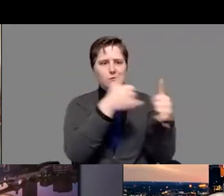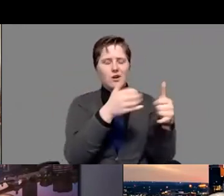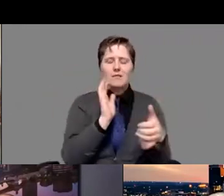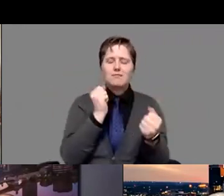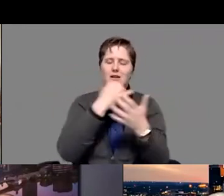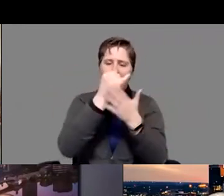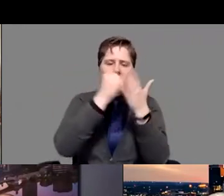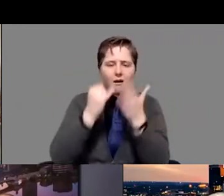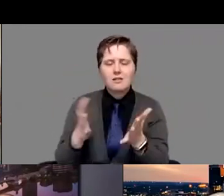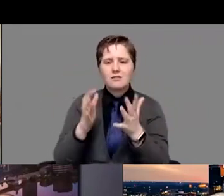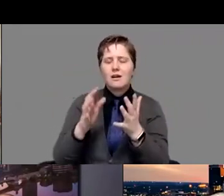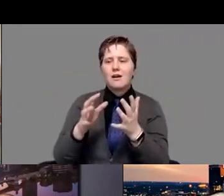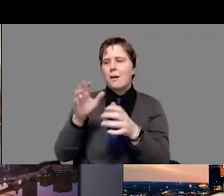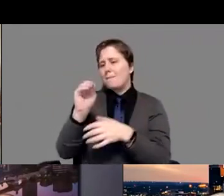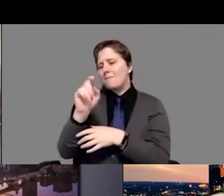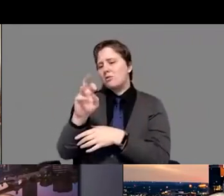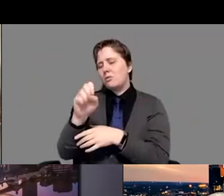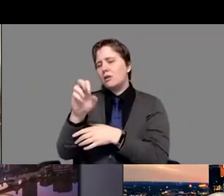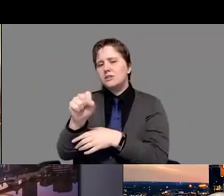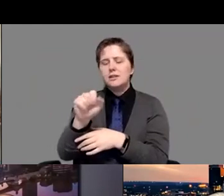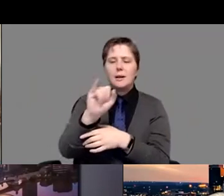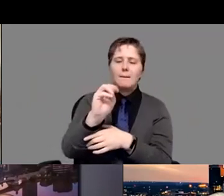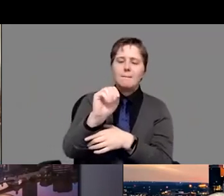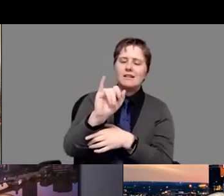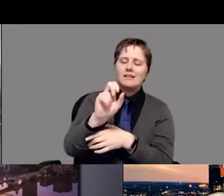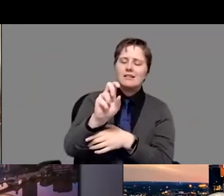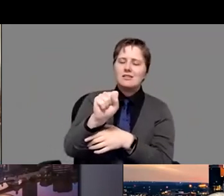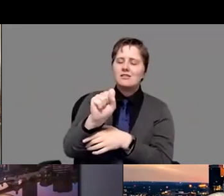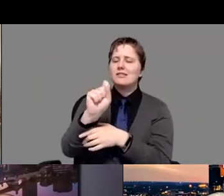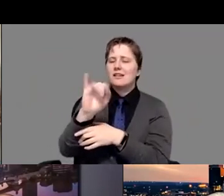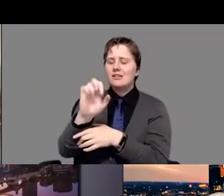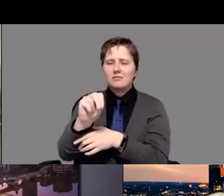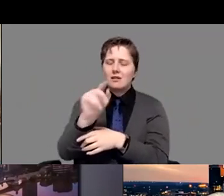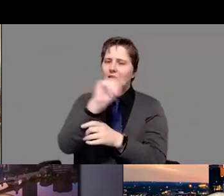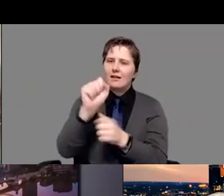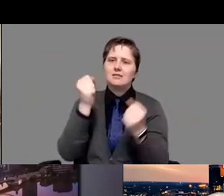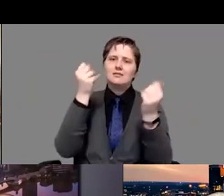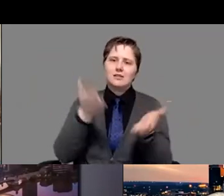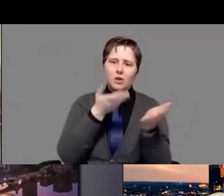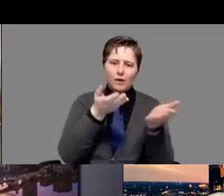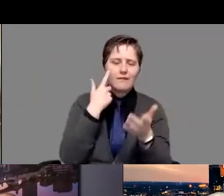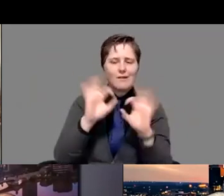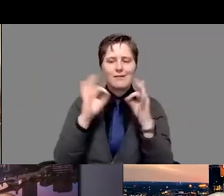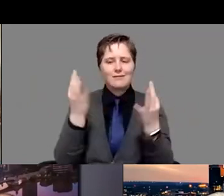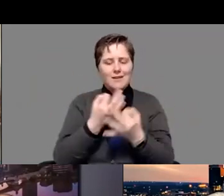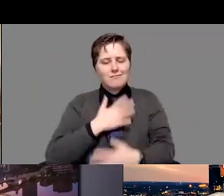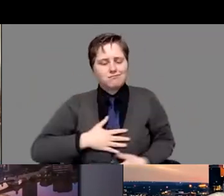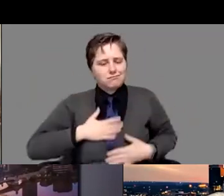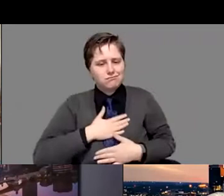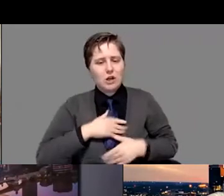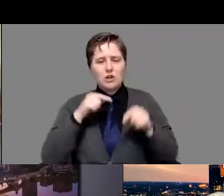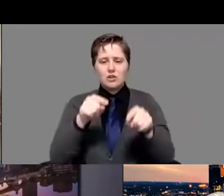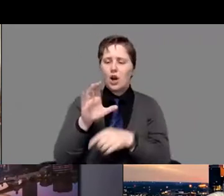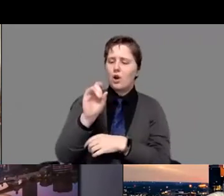metro parks or imagination station, universities, Toledo has a lot to offer in the way of family entertainment. And during this